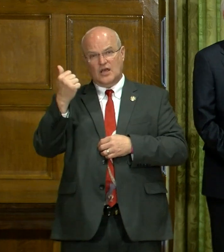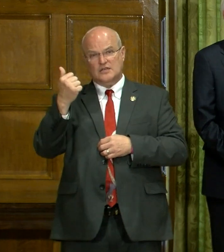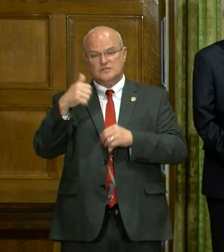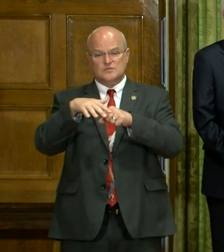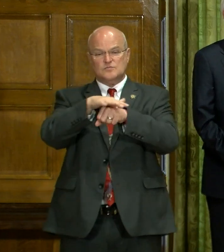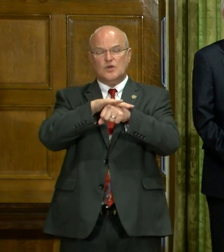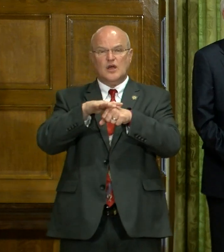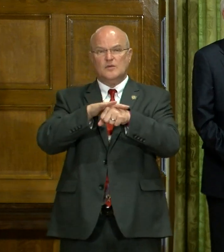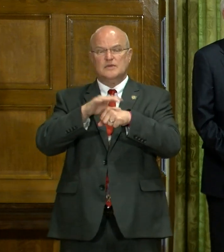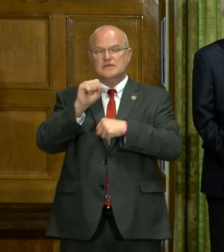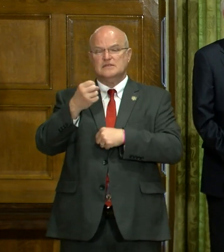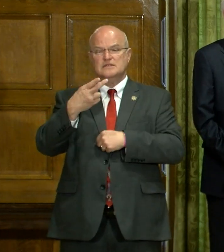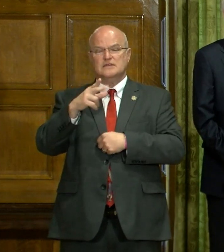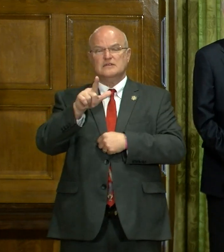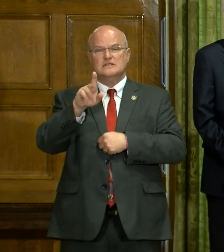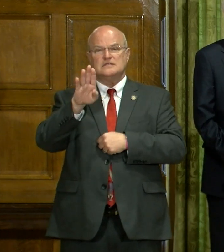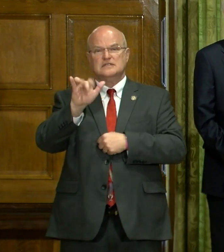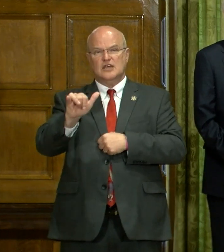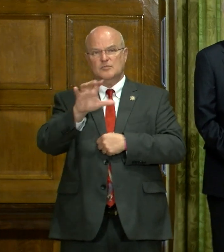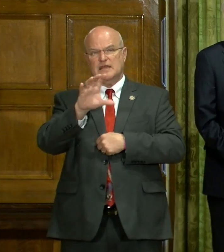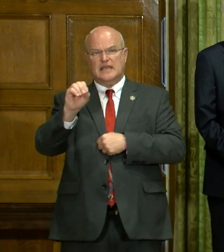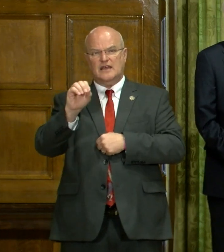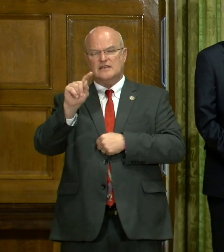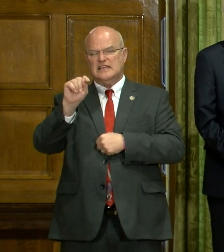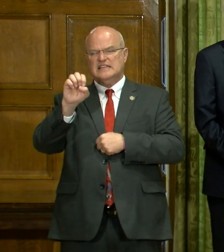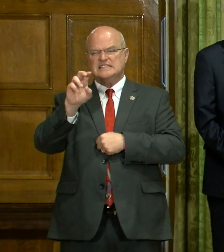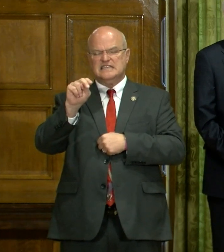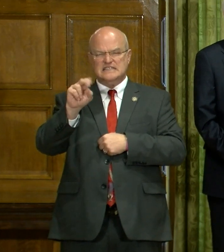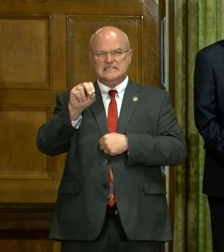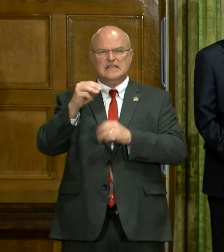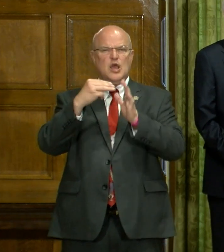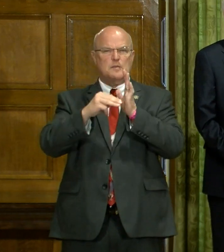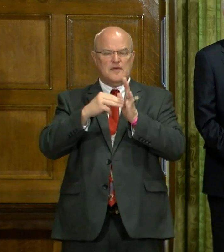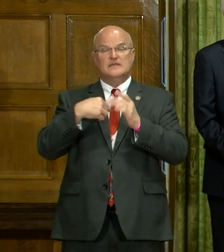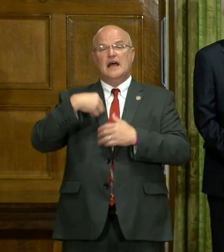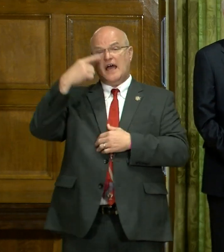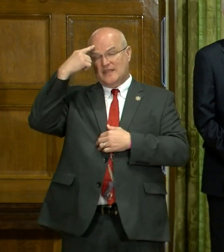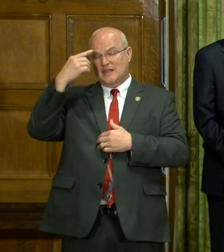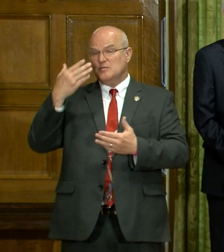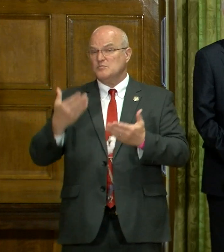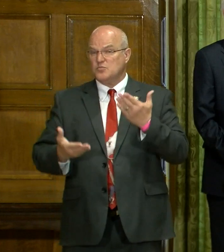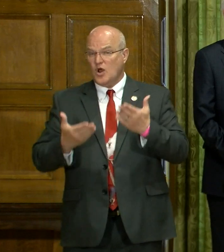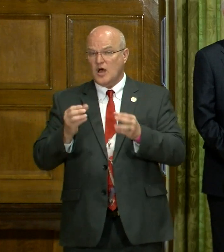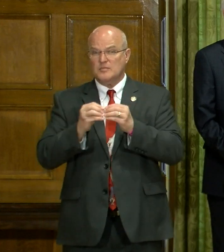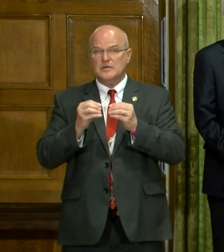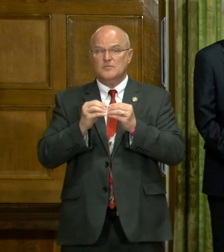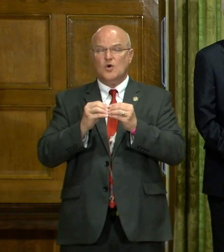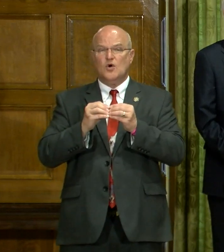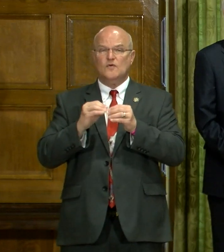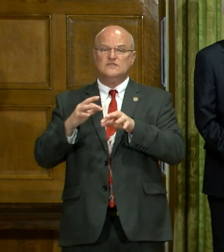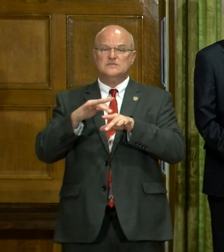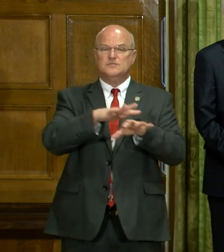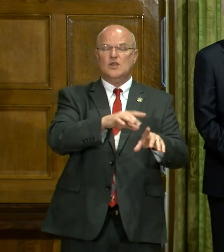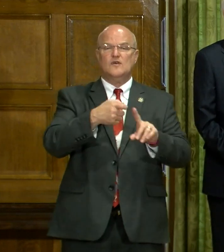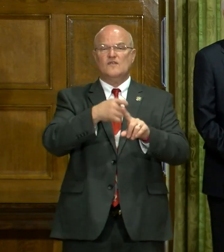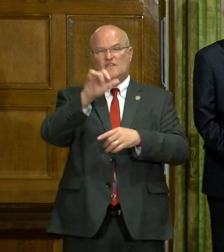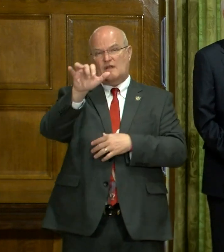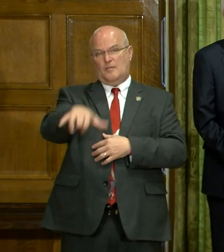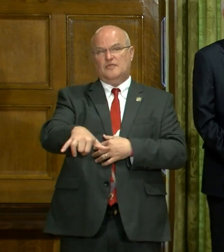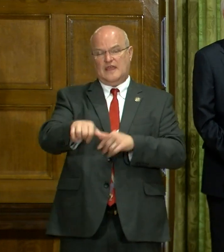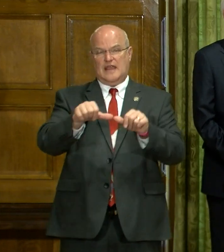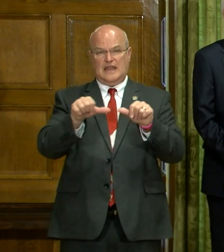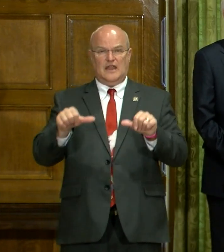its proximity to Shelby County, Tennessee, and Memphis. And so I think probably more of it is spillover effect from